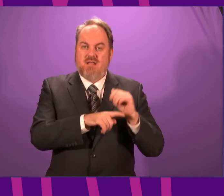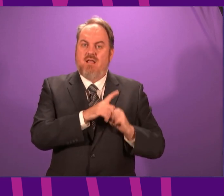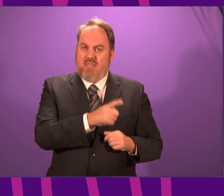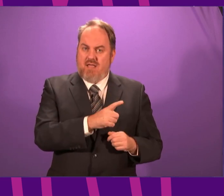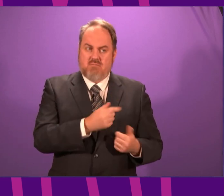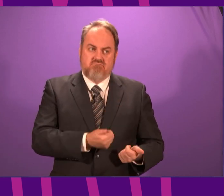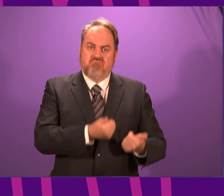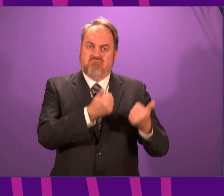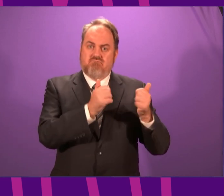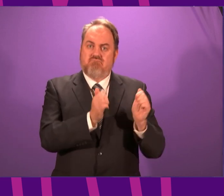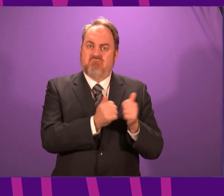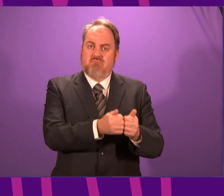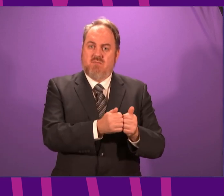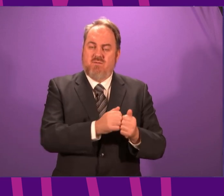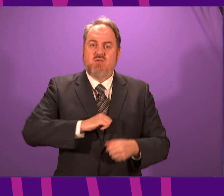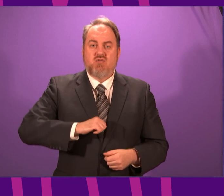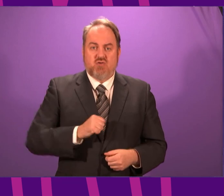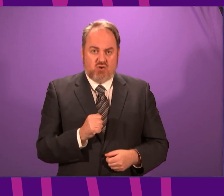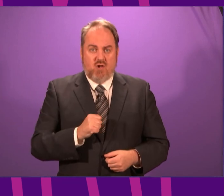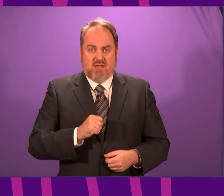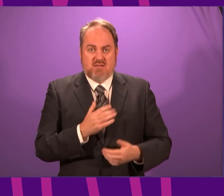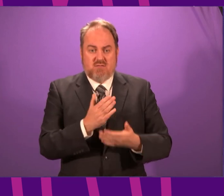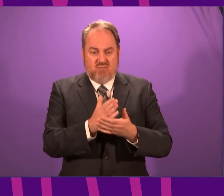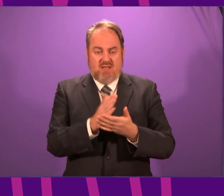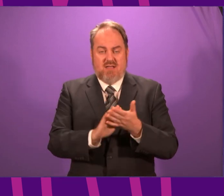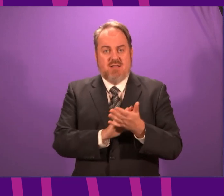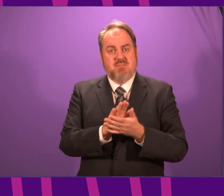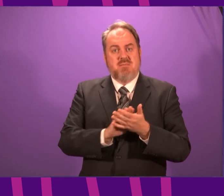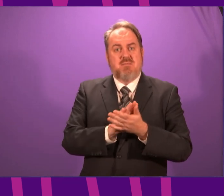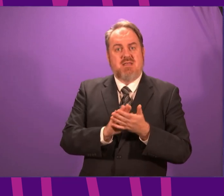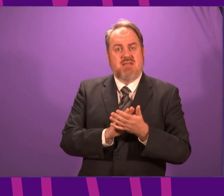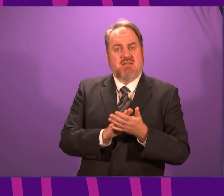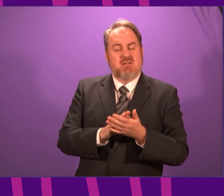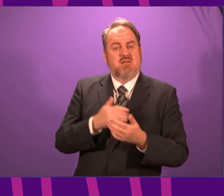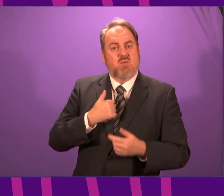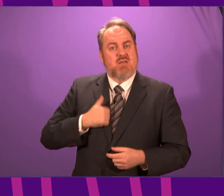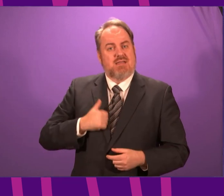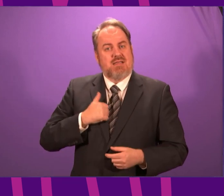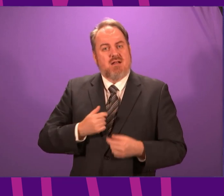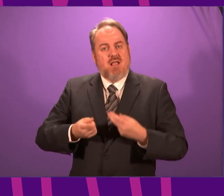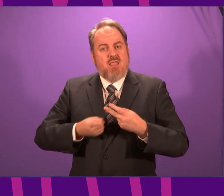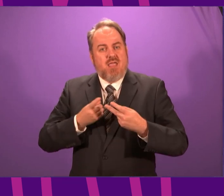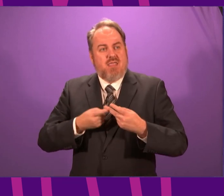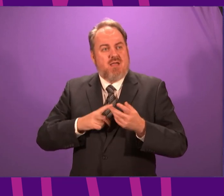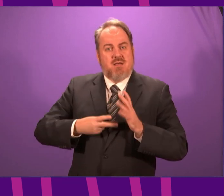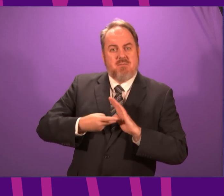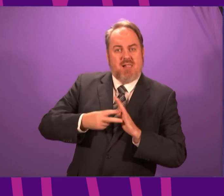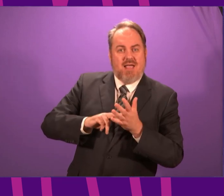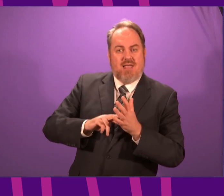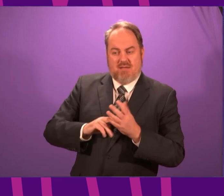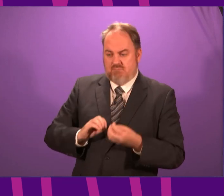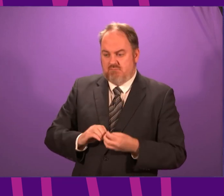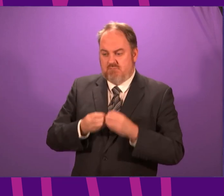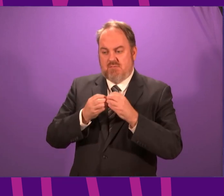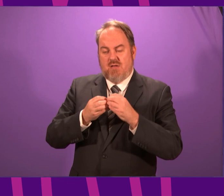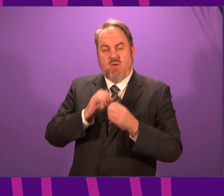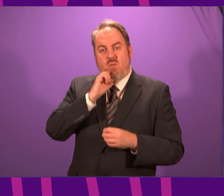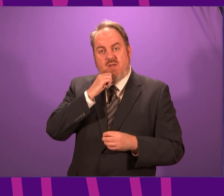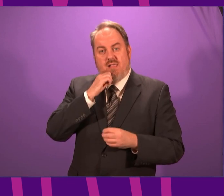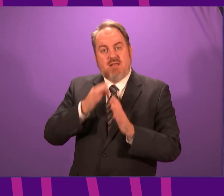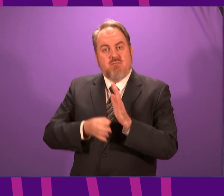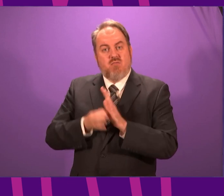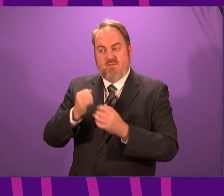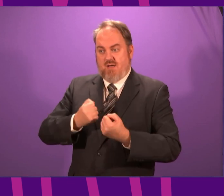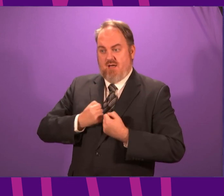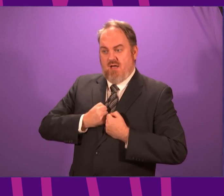Scotland, and certainly at some point in the future, something else, another strategy will actually come across that will actually improve upon what